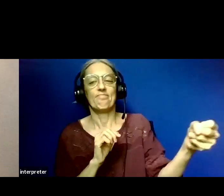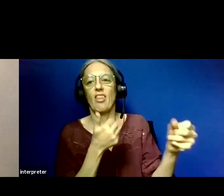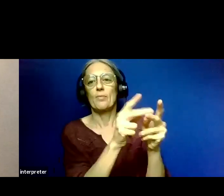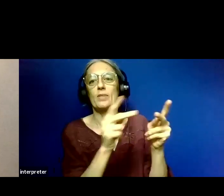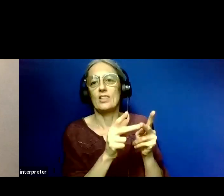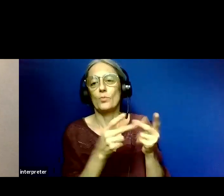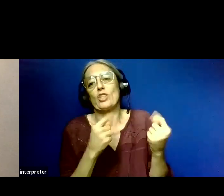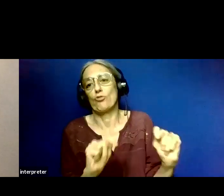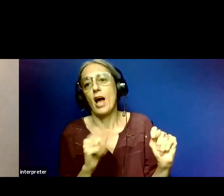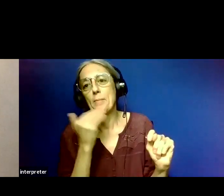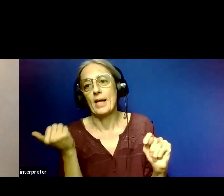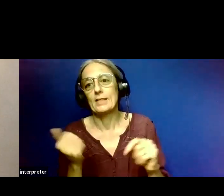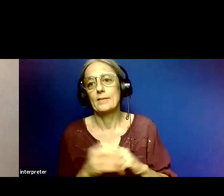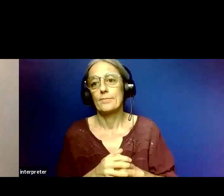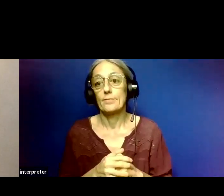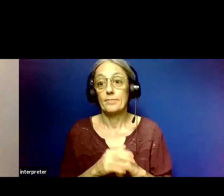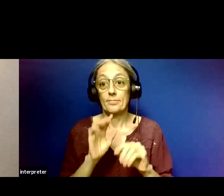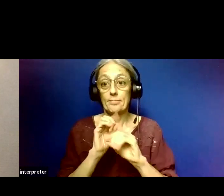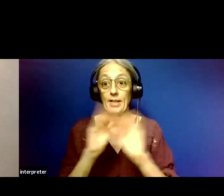Did that answer the question?